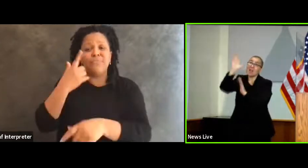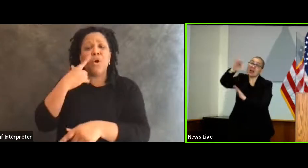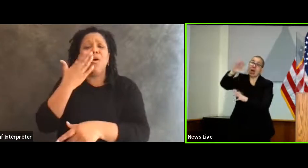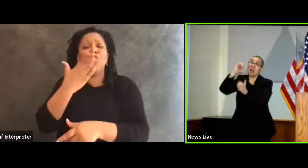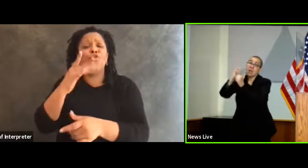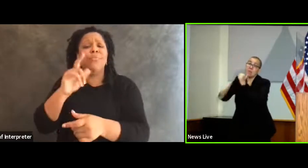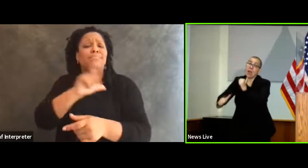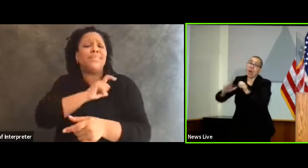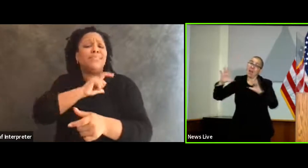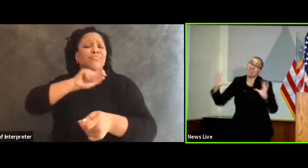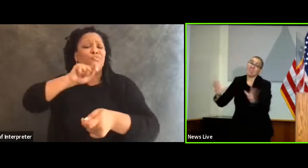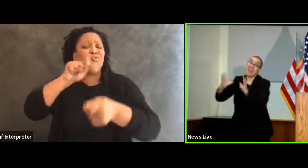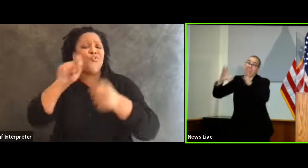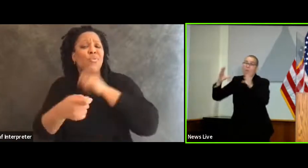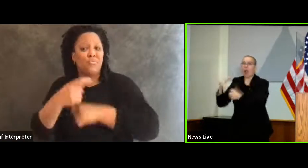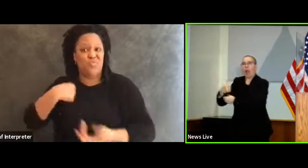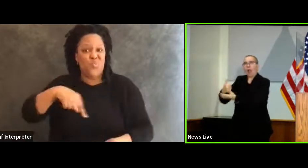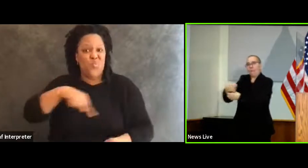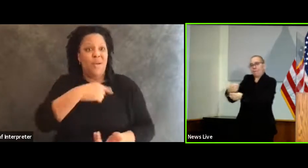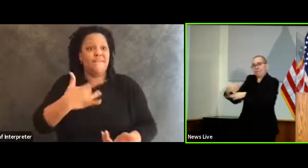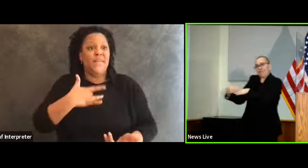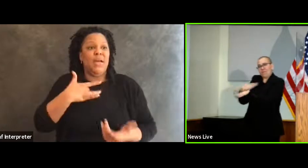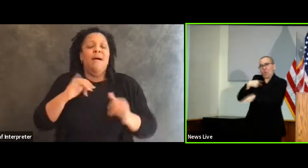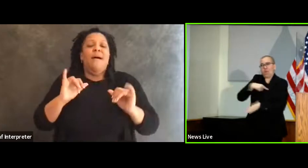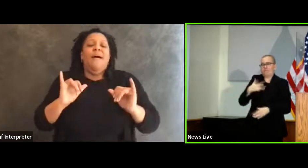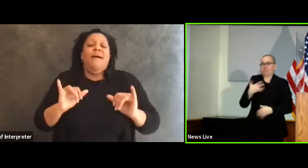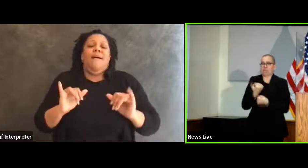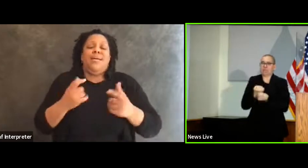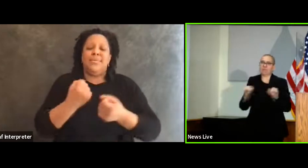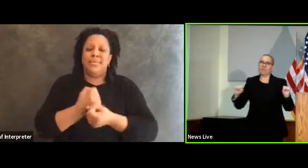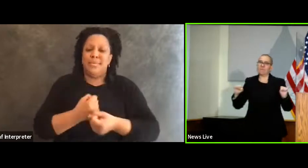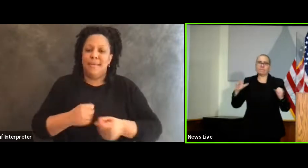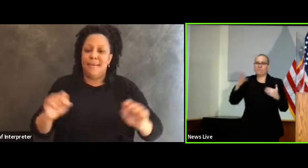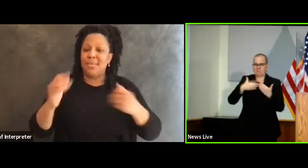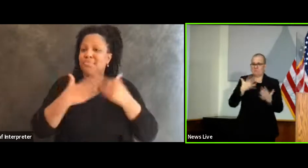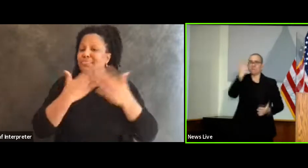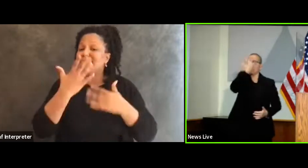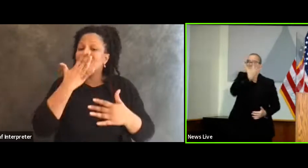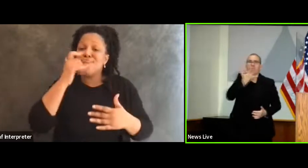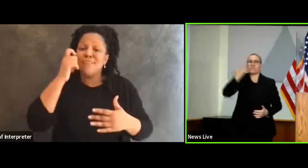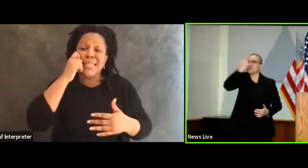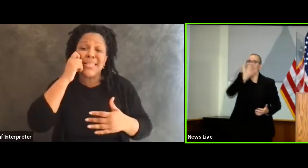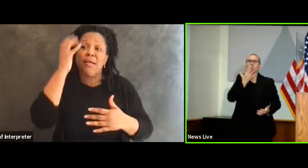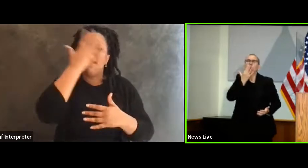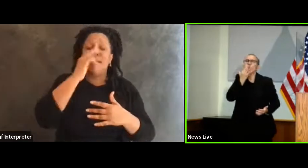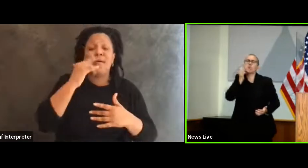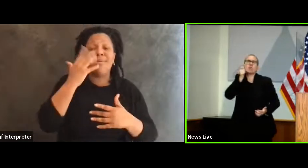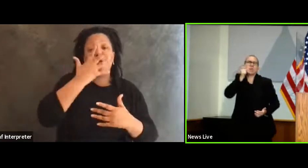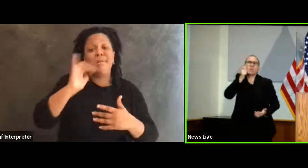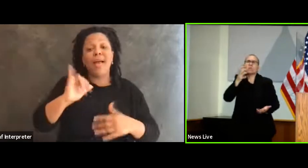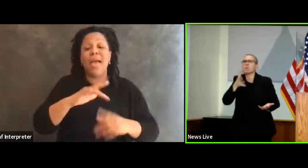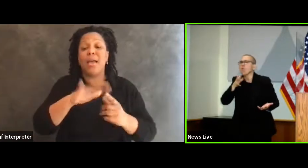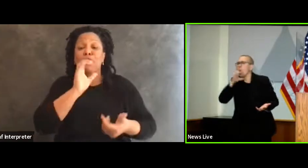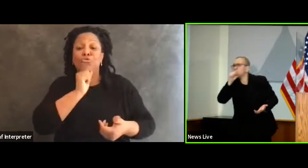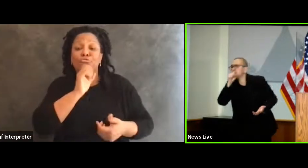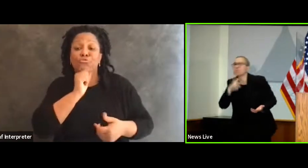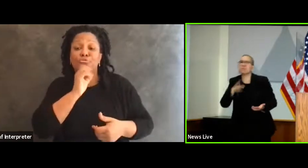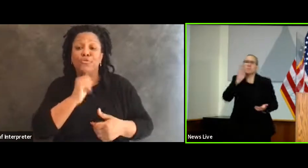in our communities, no matter what we look like, how old we are, or where we